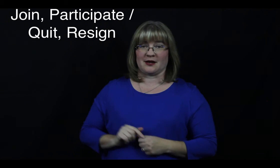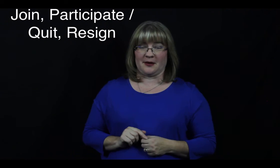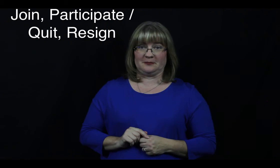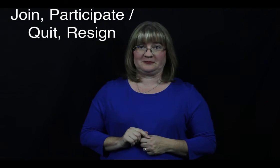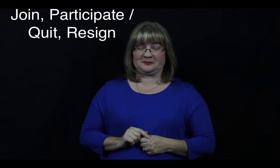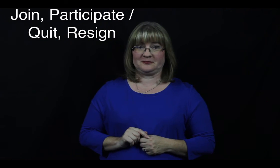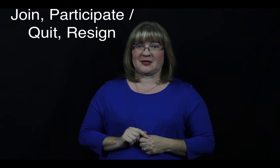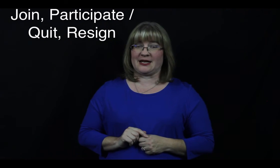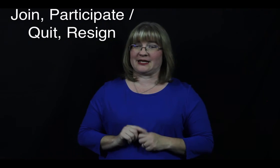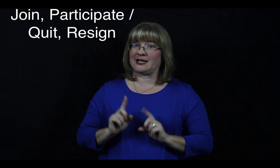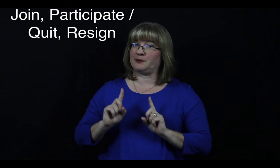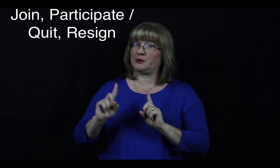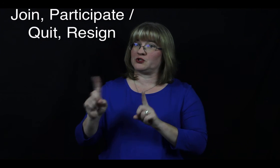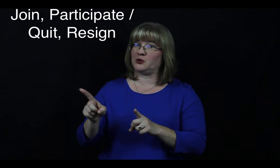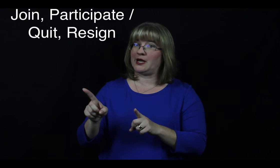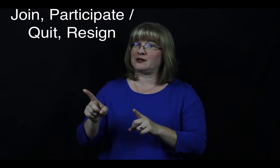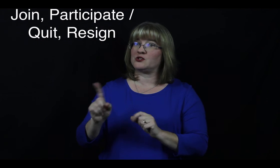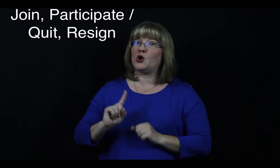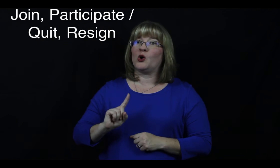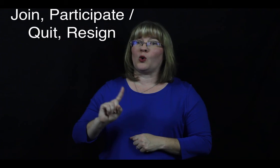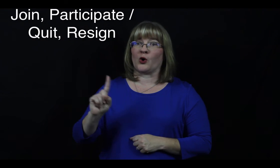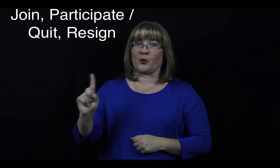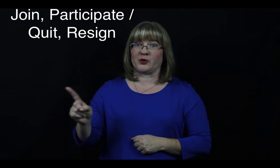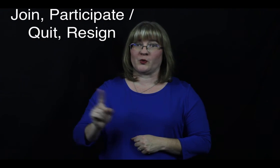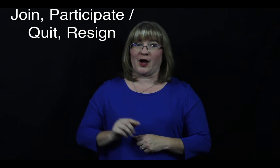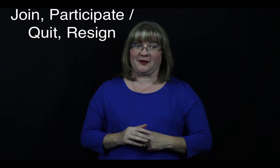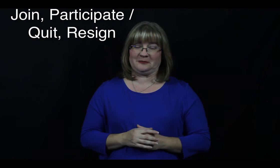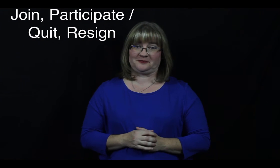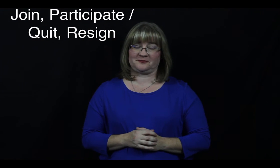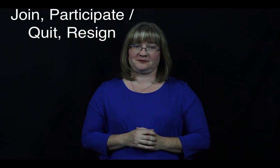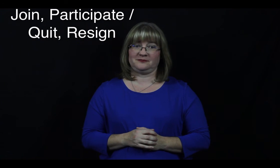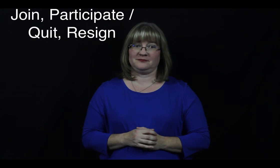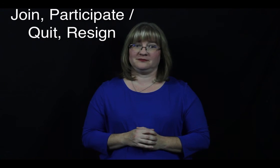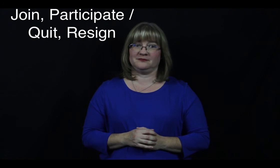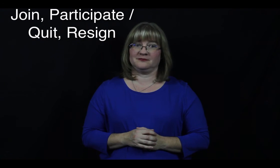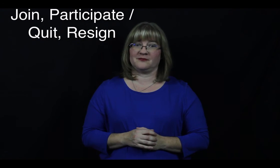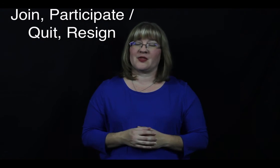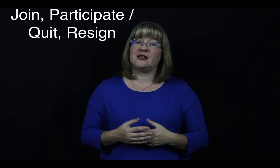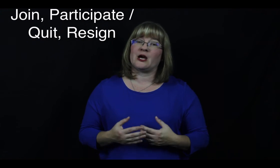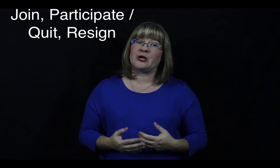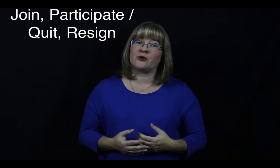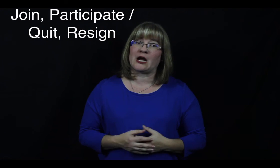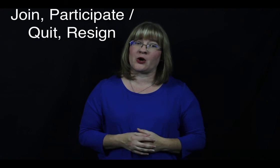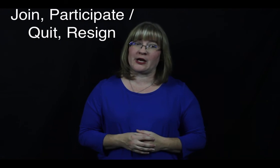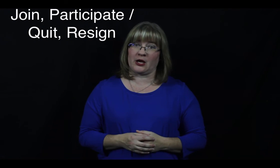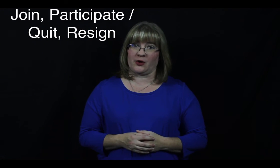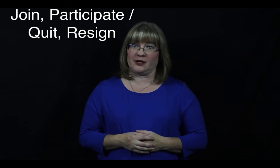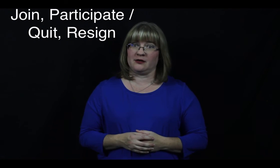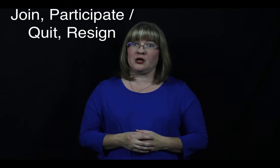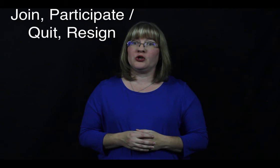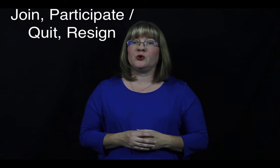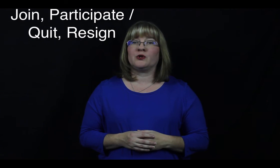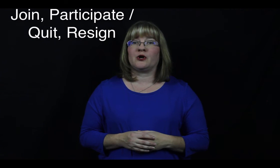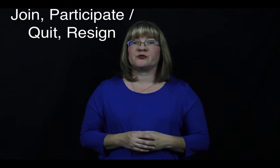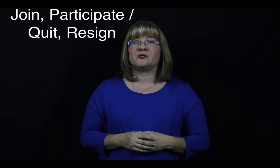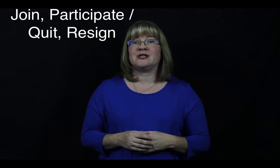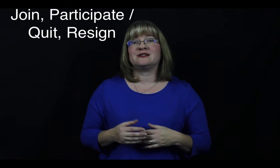time. And again, that can be with 2 hands or with 1. Now here in our area, you will also see the